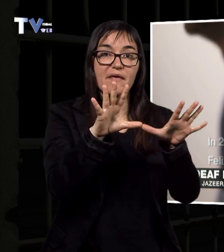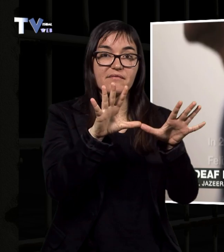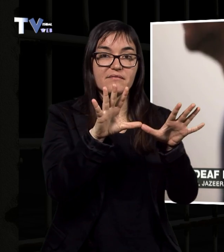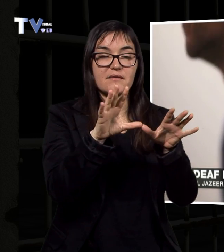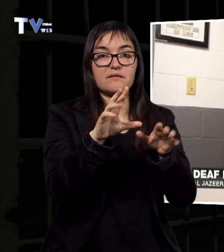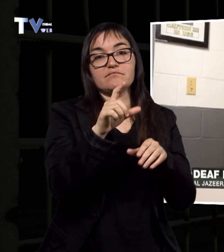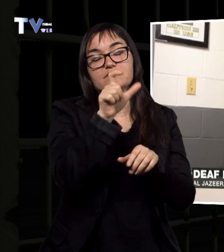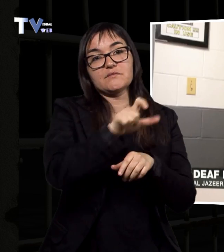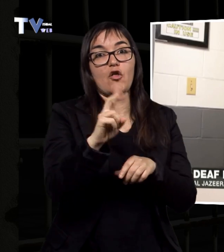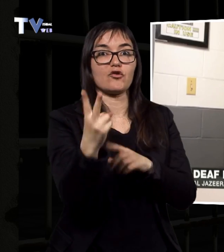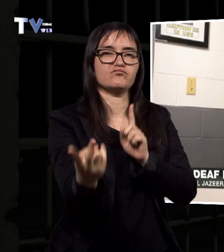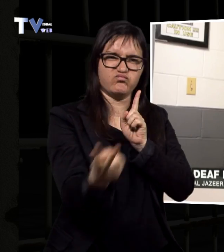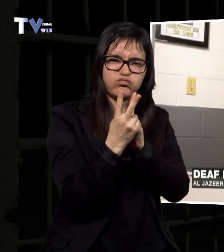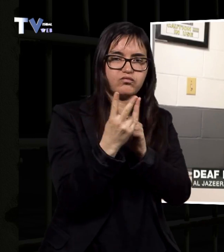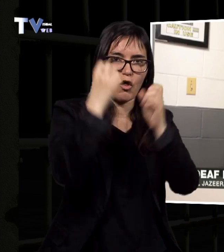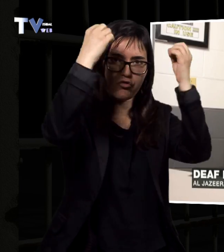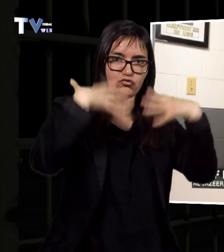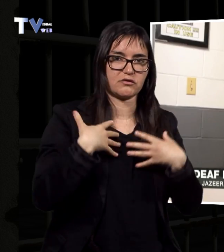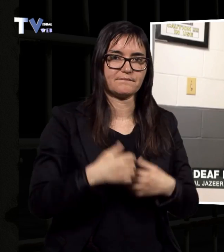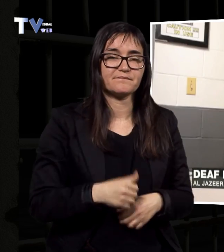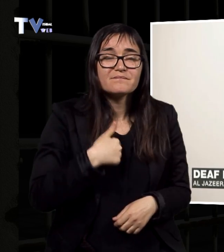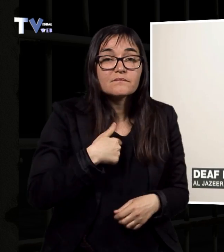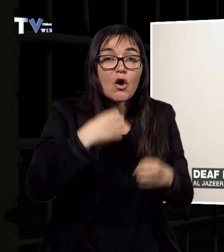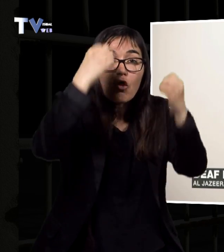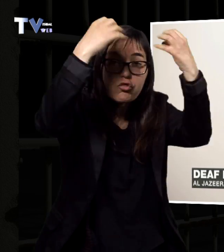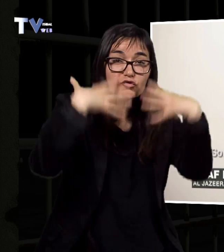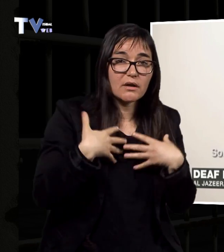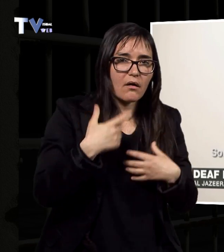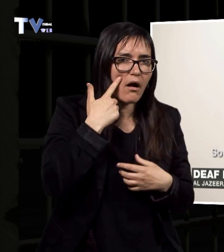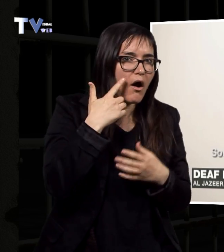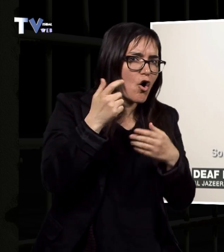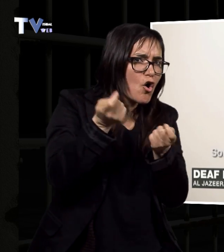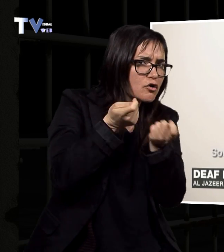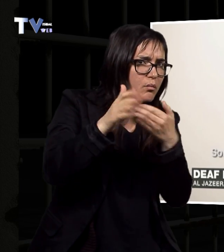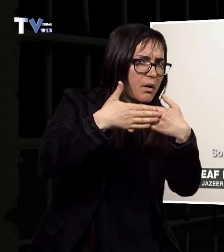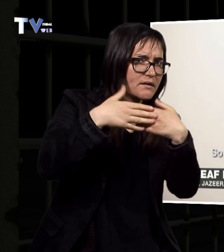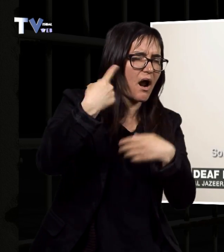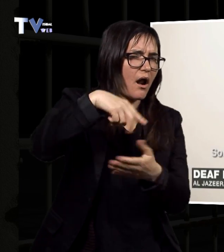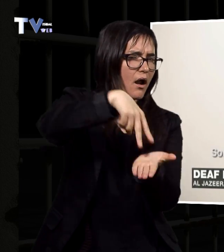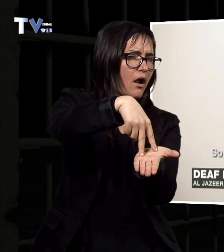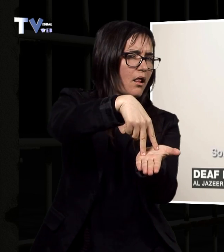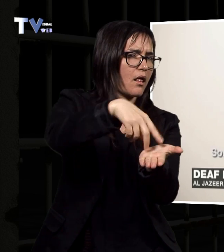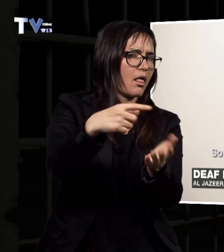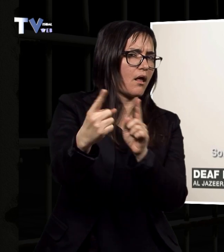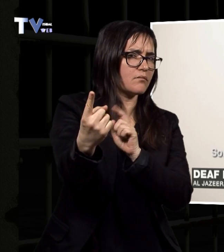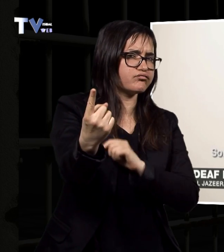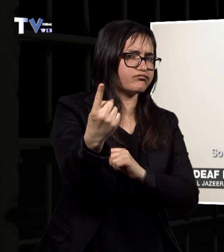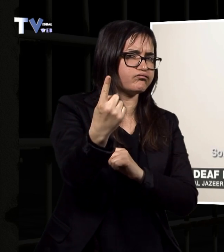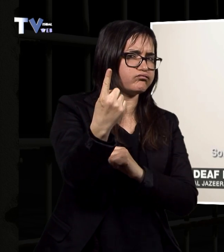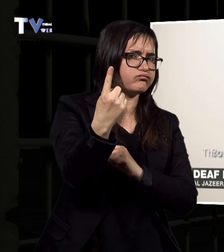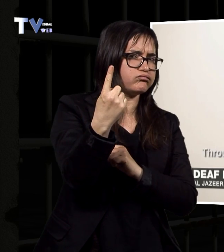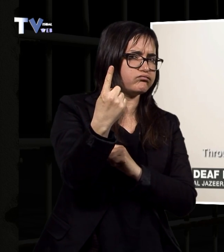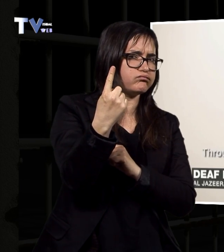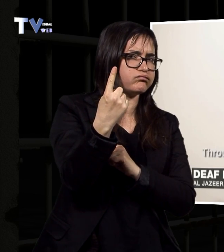One man shower. I'm watching the door. Somebody's there. I don't know. He come